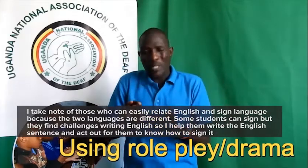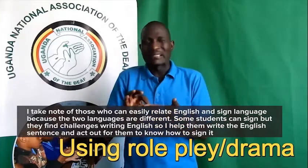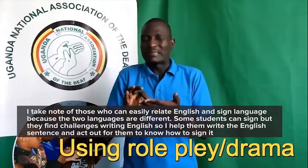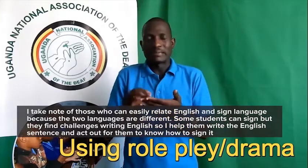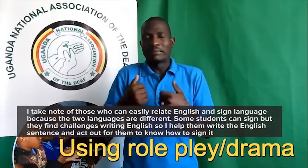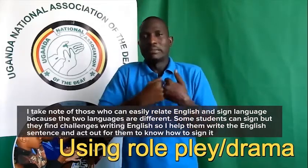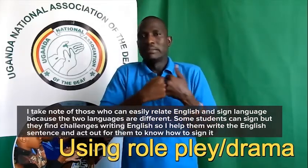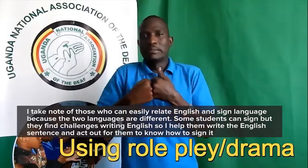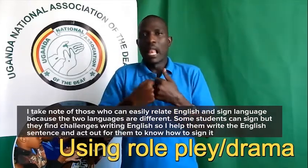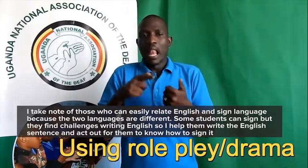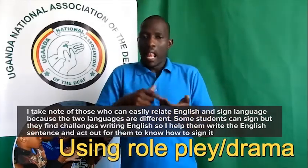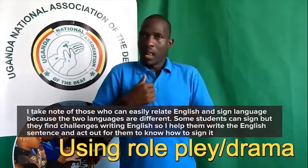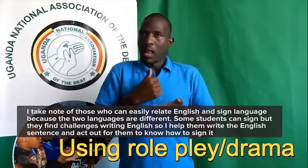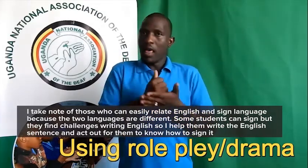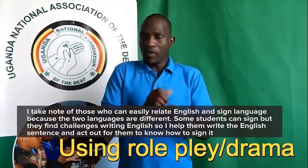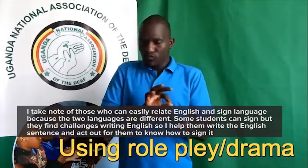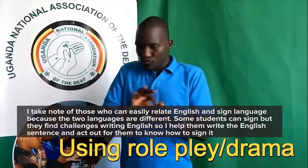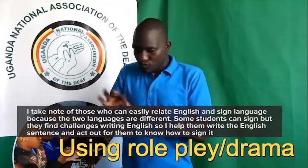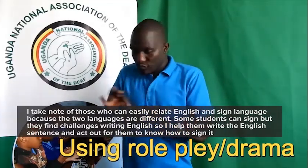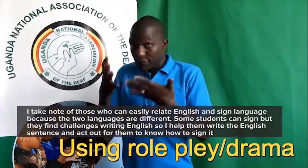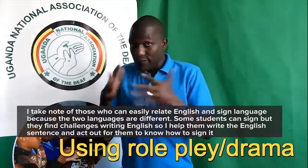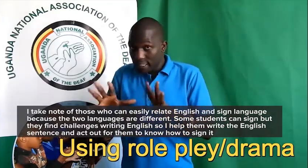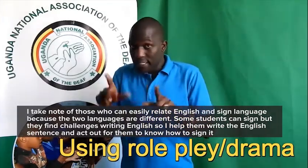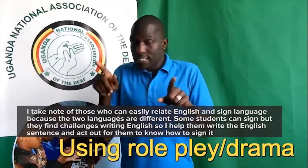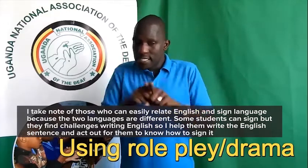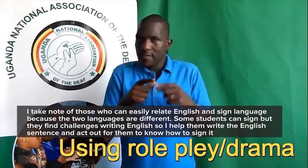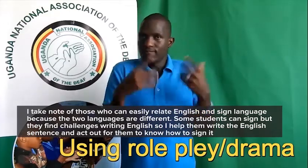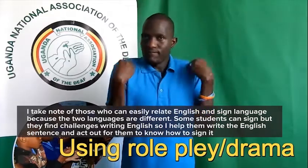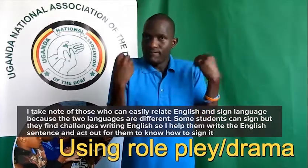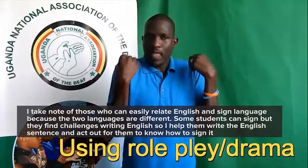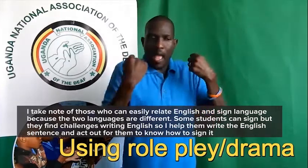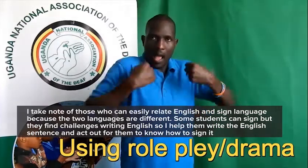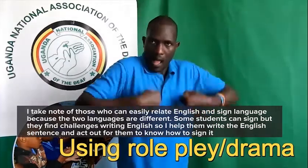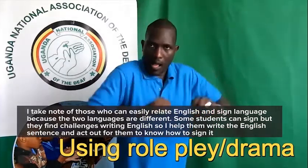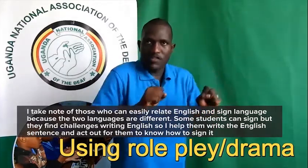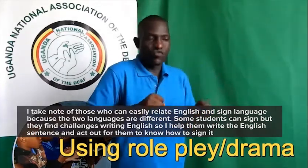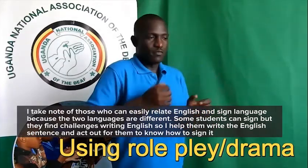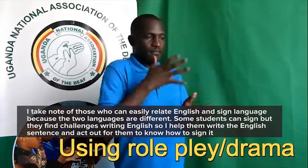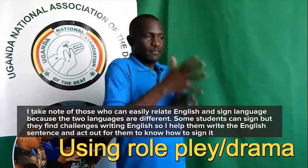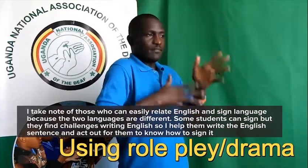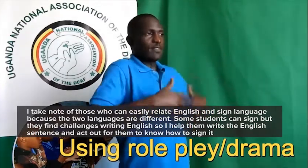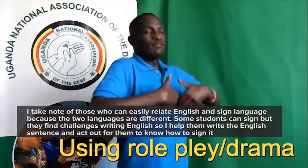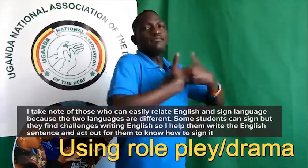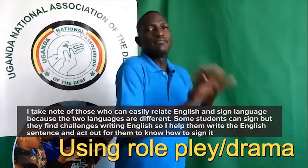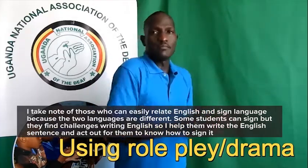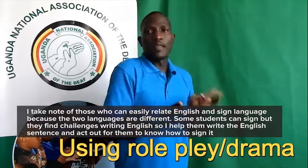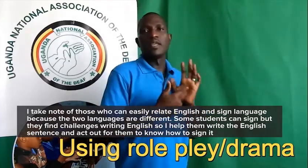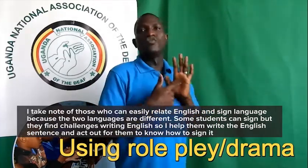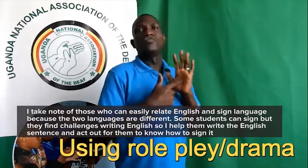Some students can sign, but they find challenges writing in English. So I help them write the English sentence and